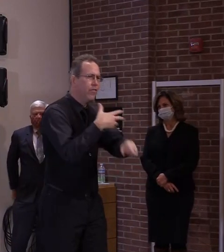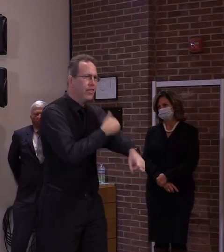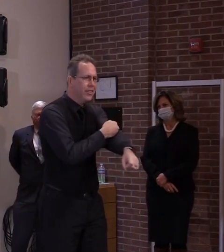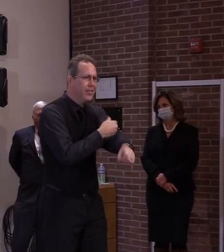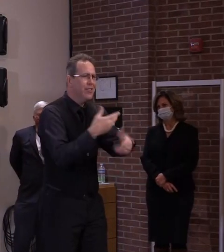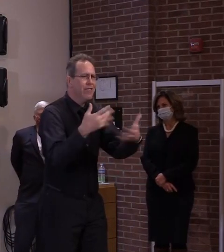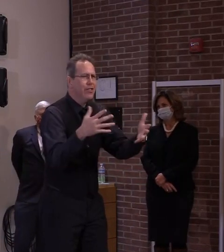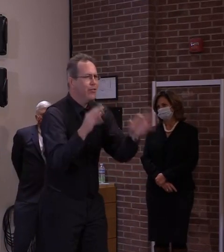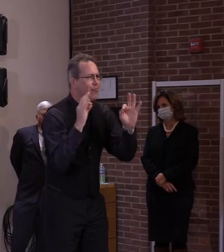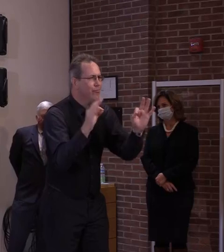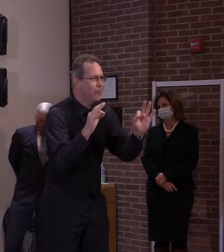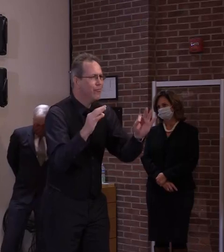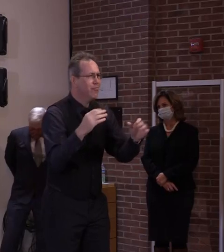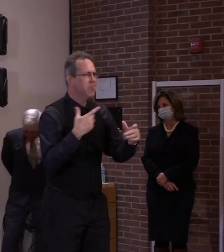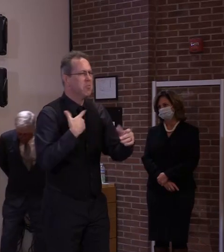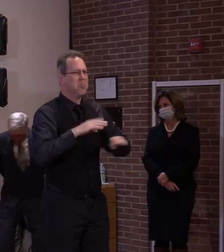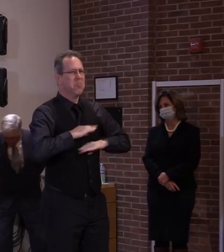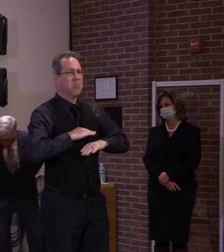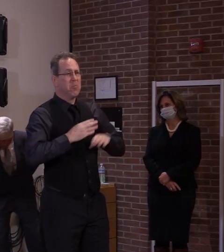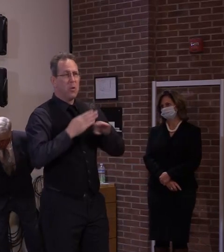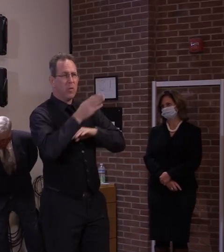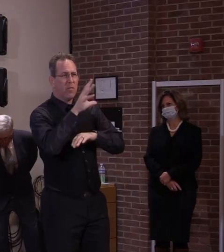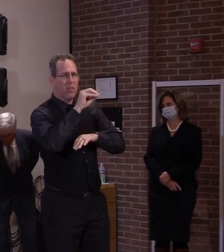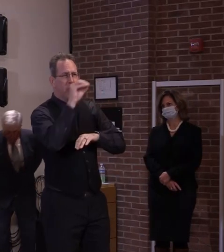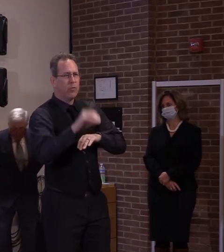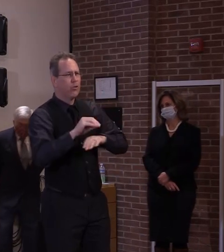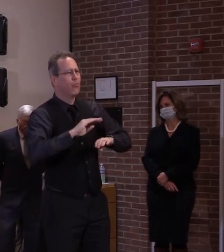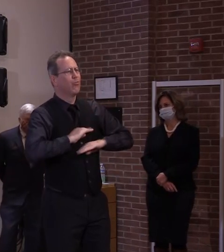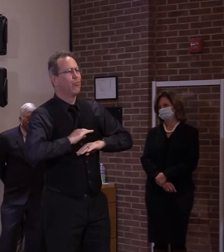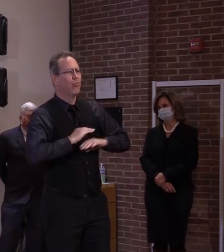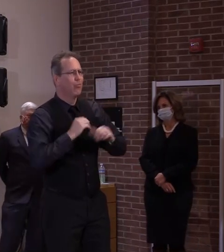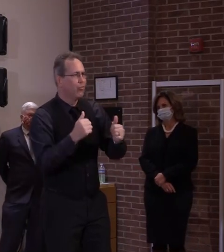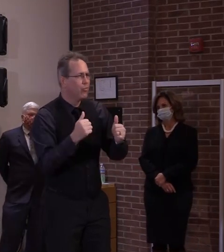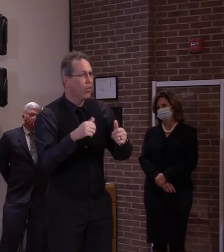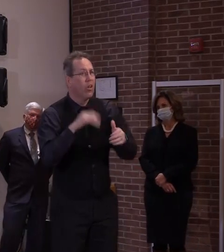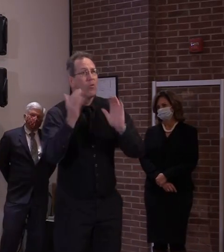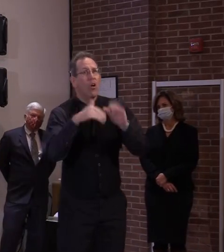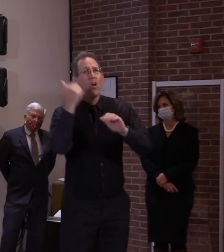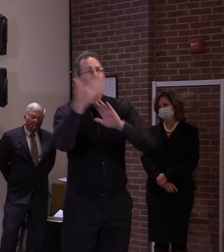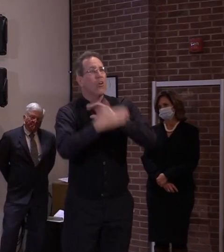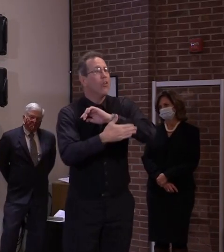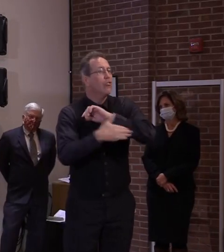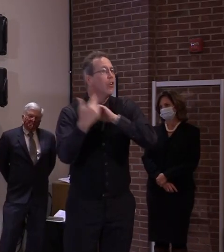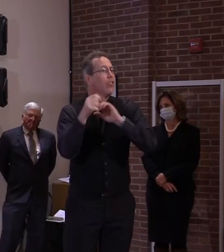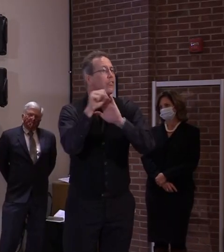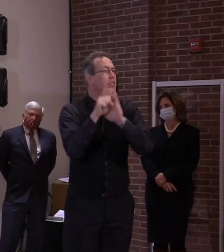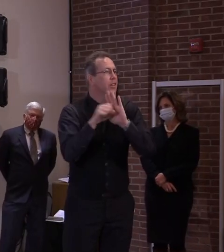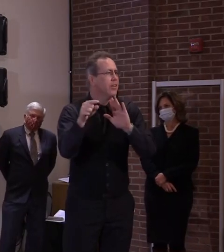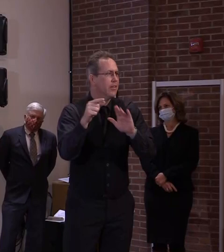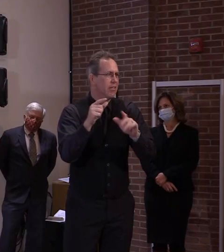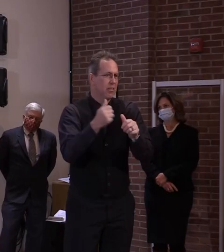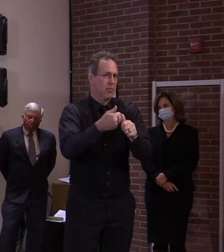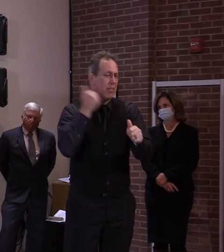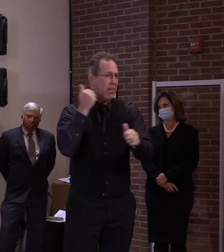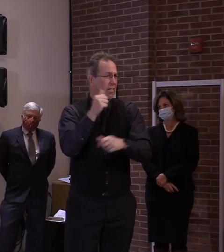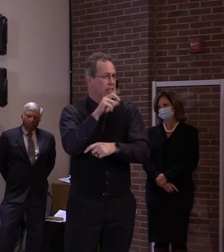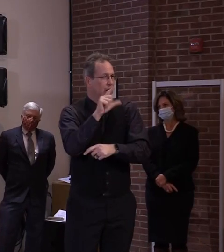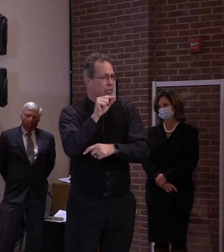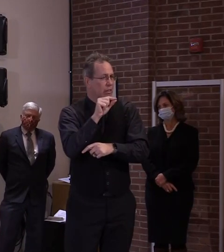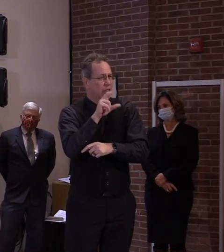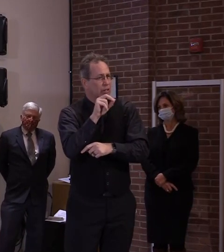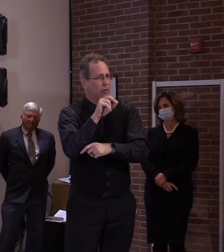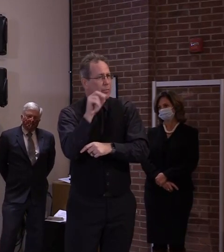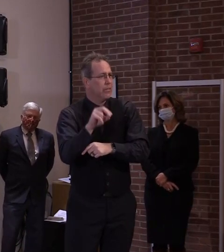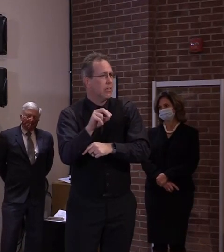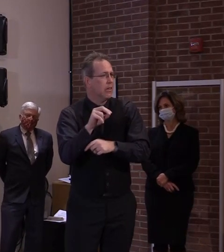the 50% range, even though the nation is about 20 to 30% at the most, maybe